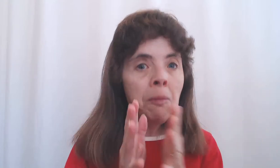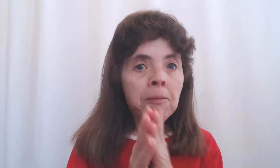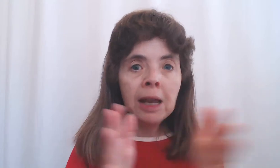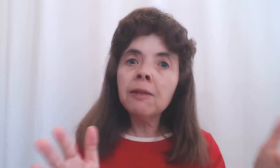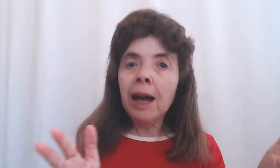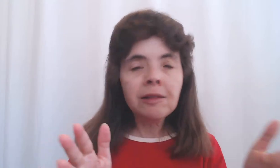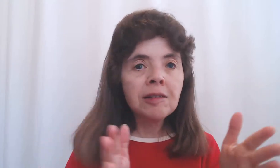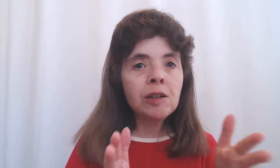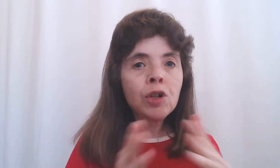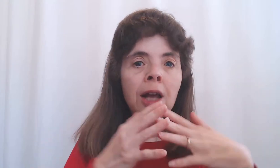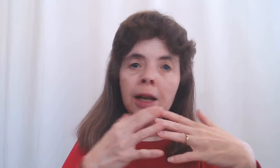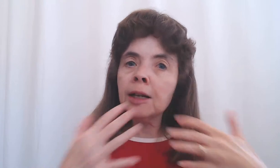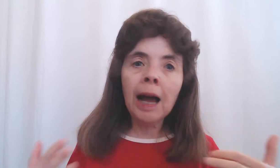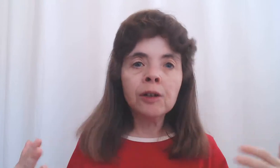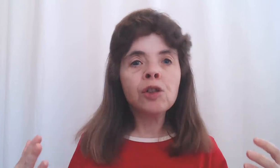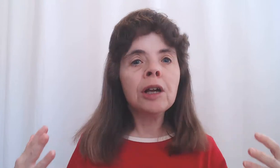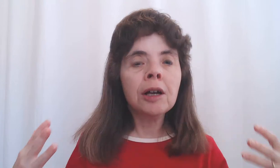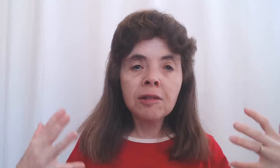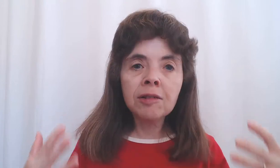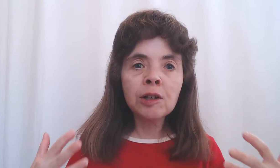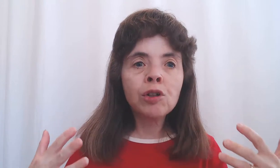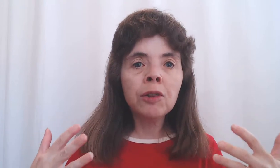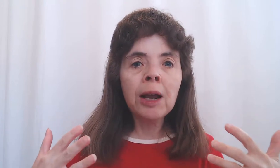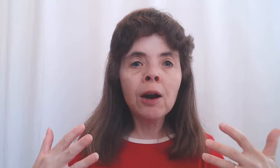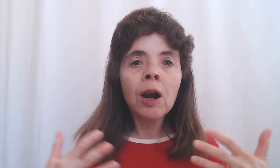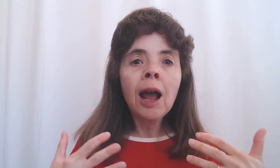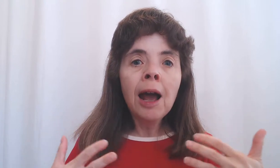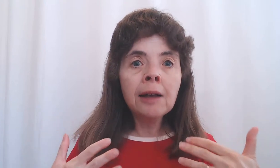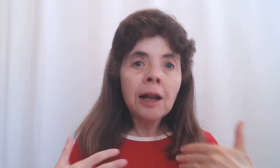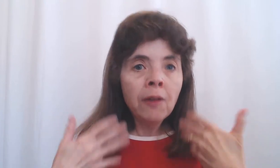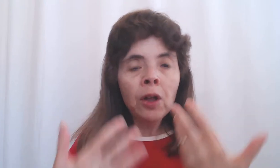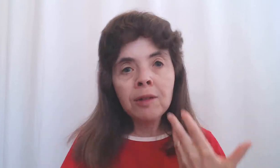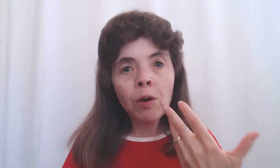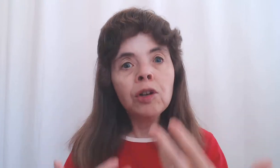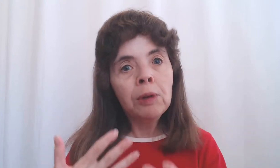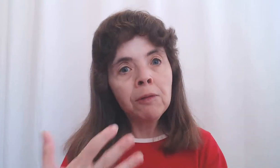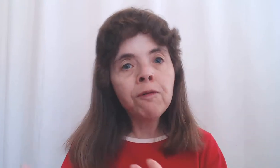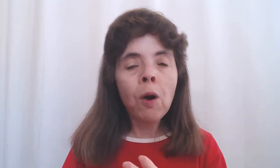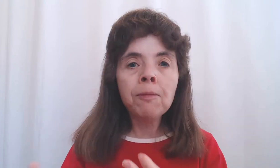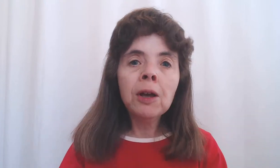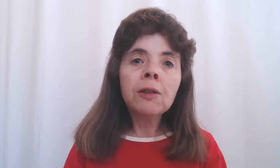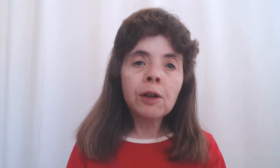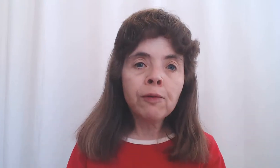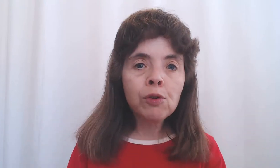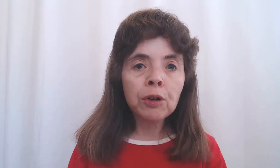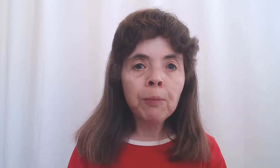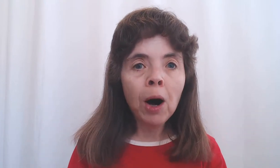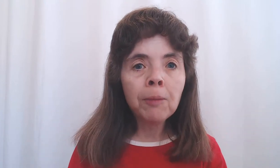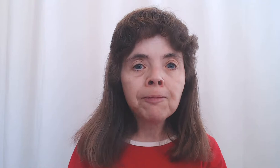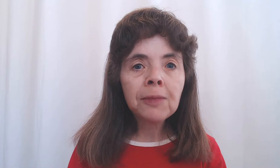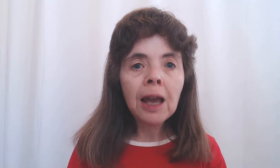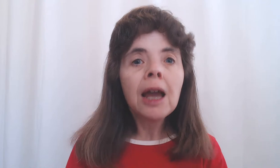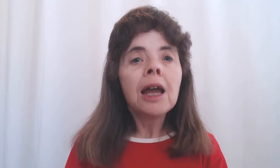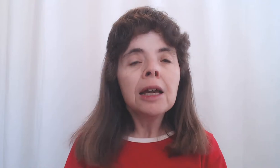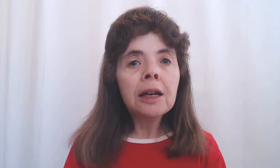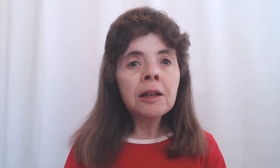making that distinction and acknowledging a distinction there, and yet nonetheless arguing from the conversion of Paul. In